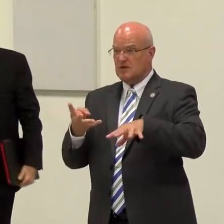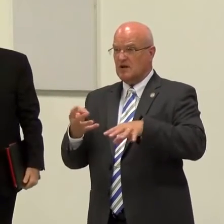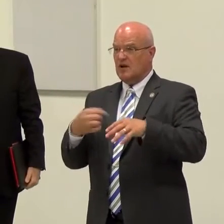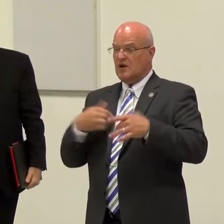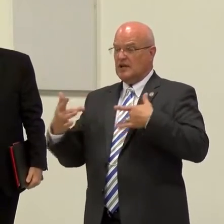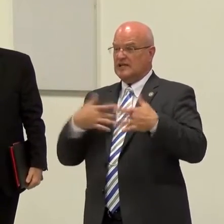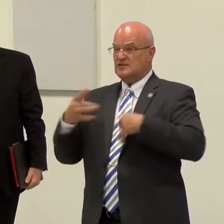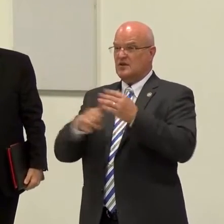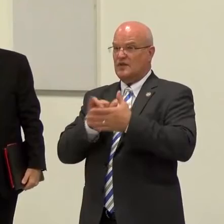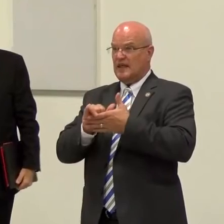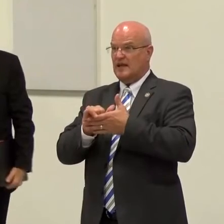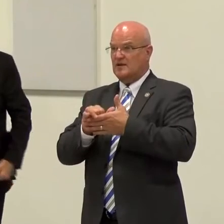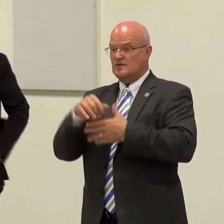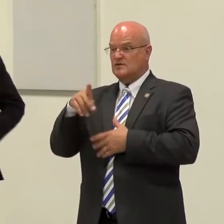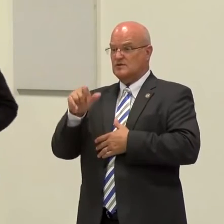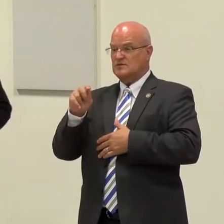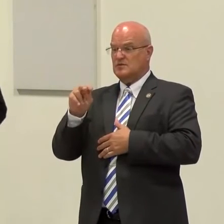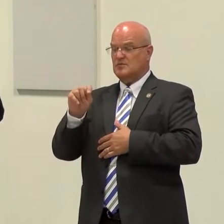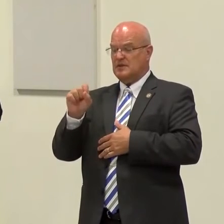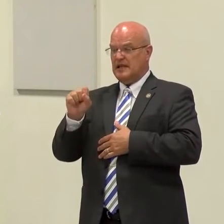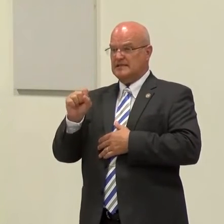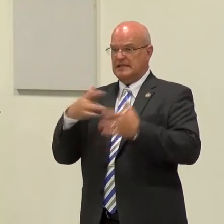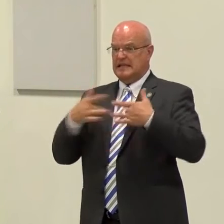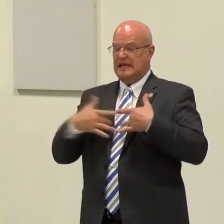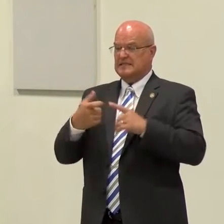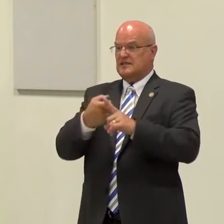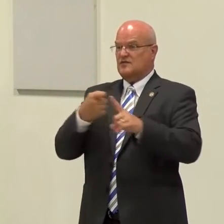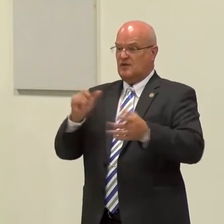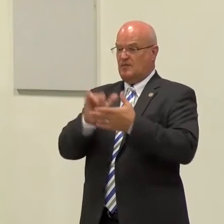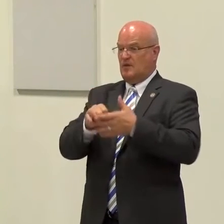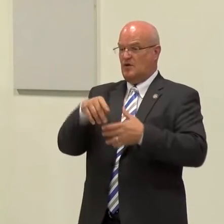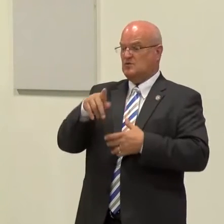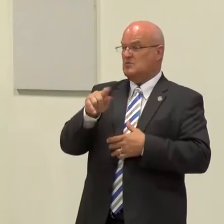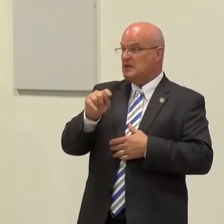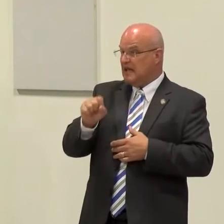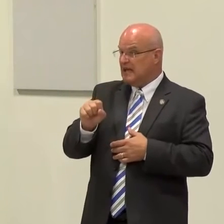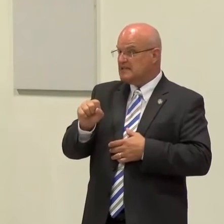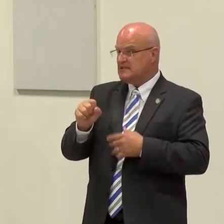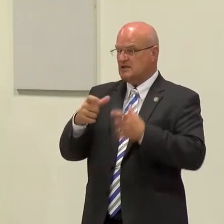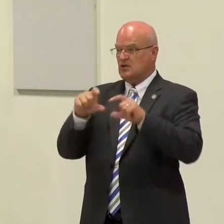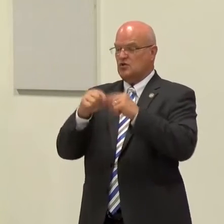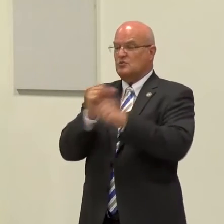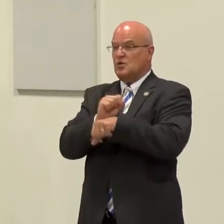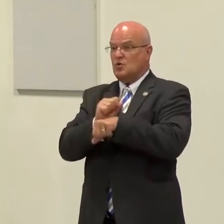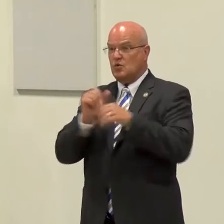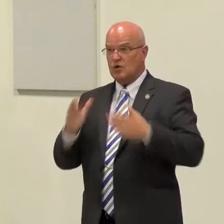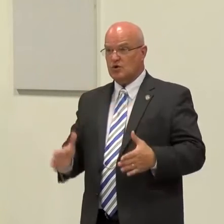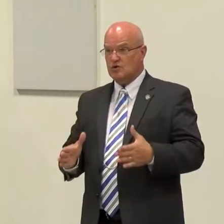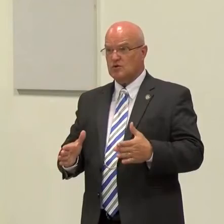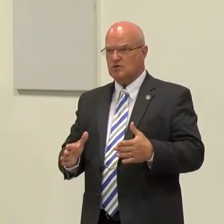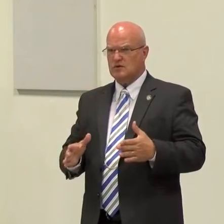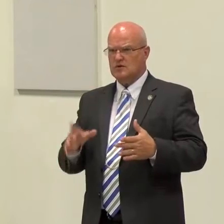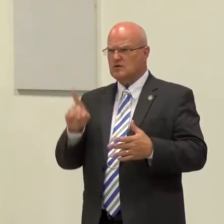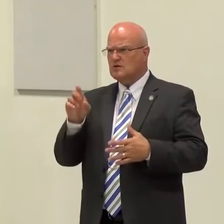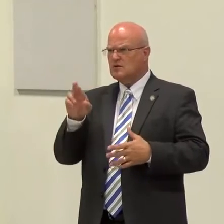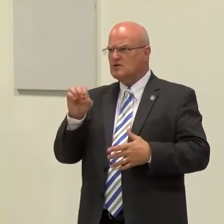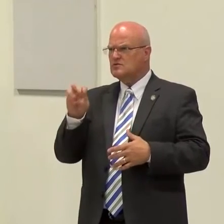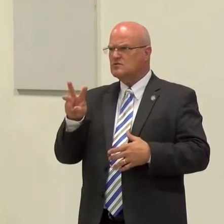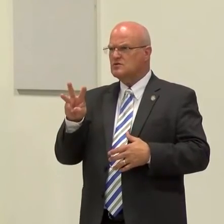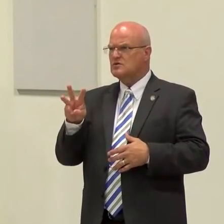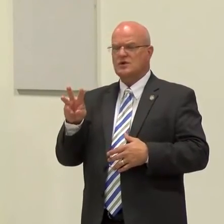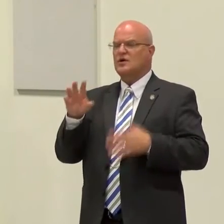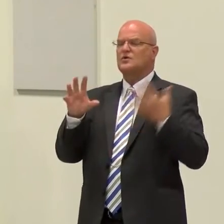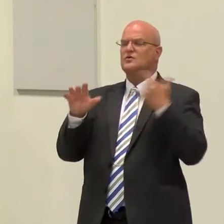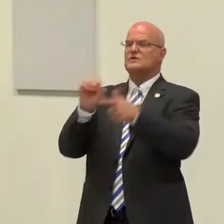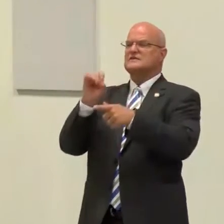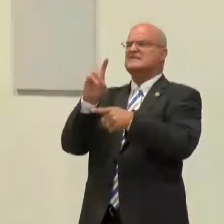those cases are coming from those plants since there is a large group of workers there? Is that Drew County? No,